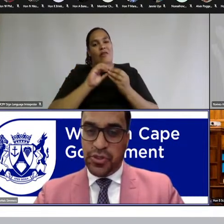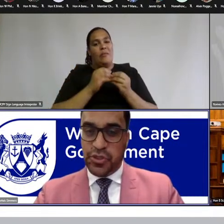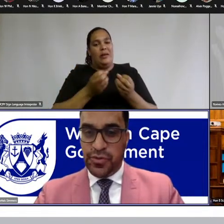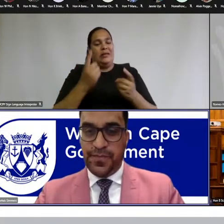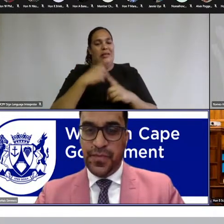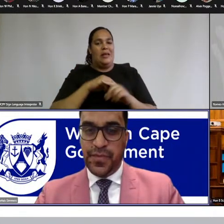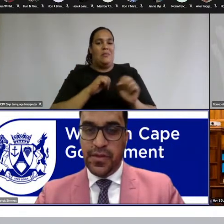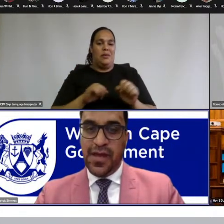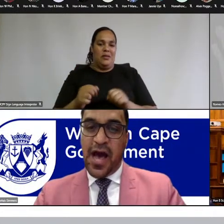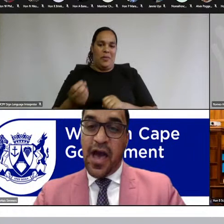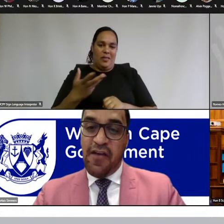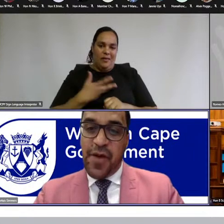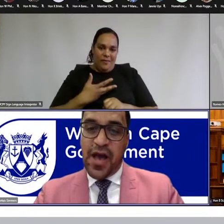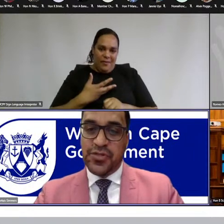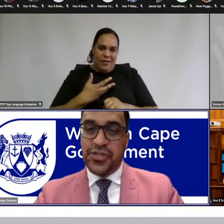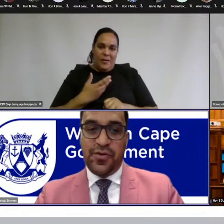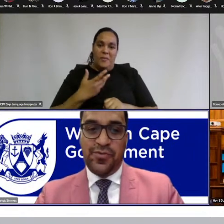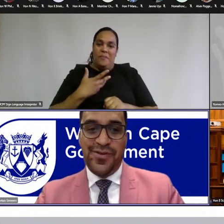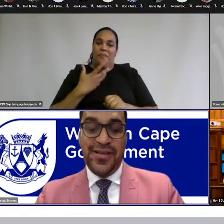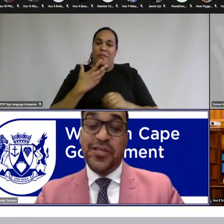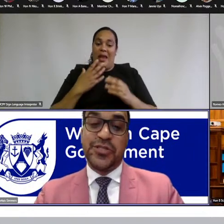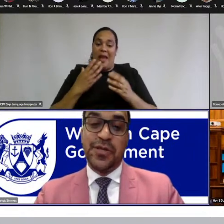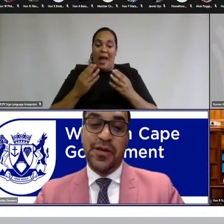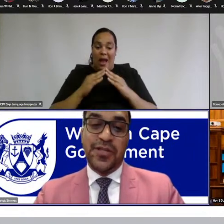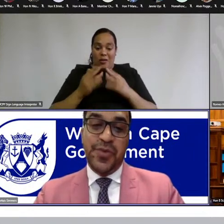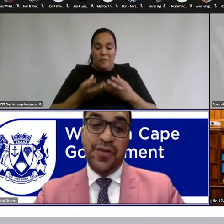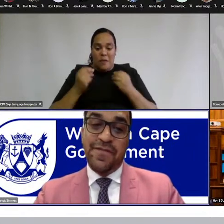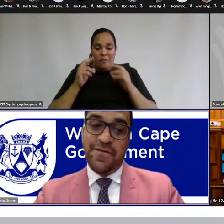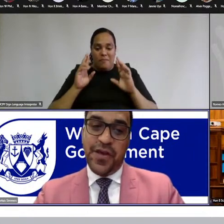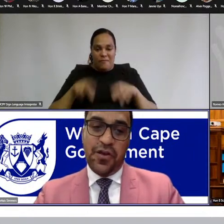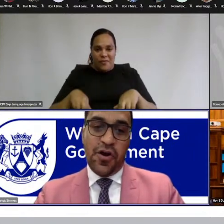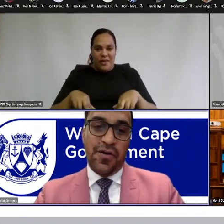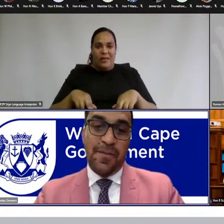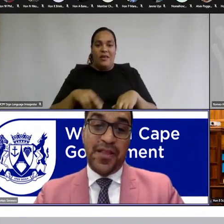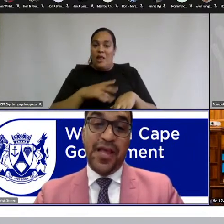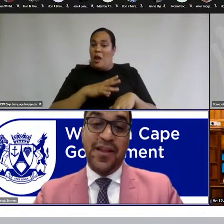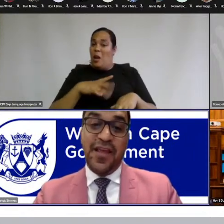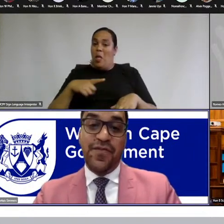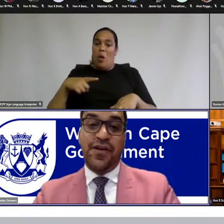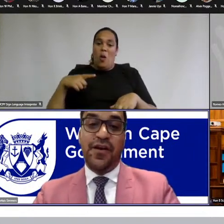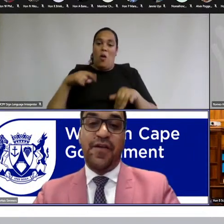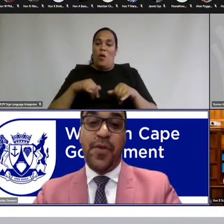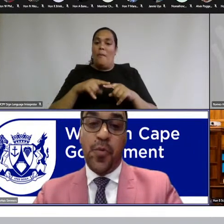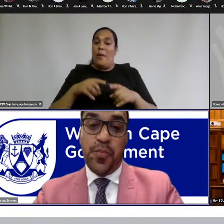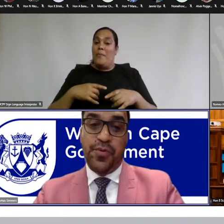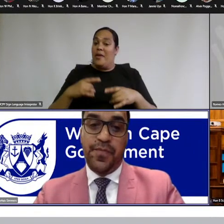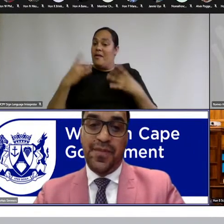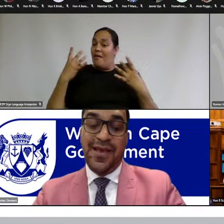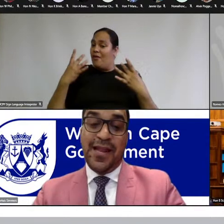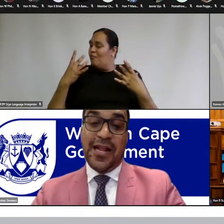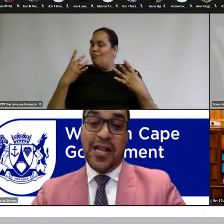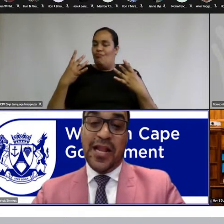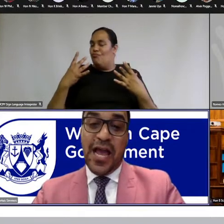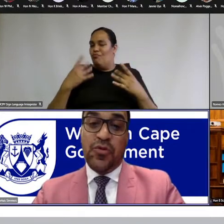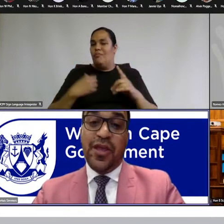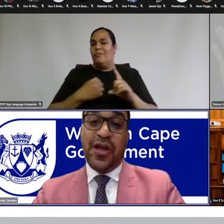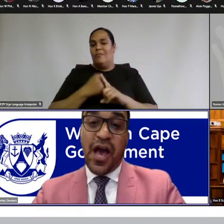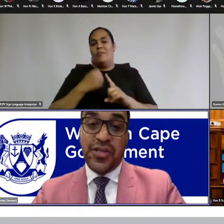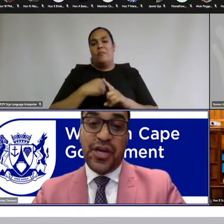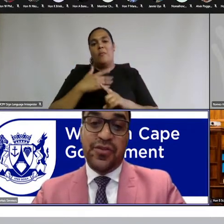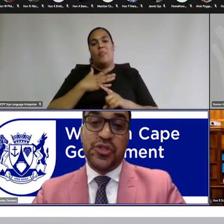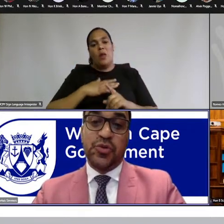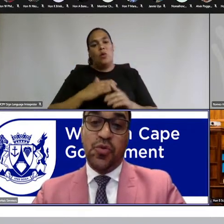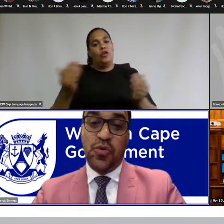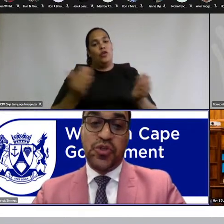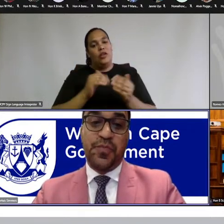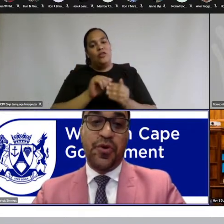day possible. I have my house now. It's been very long, but I never gave up hope. And I'd like to